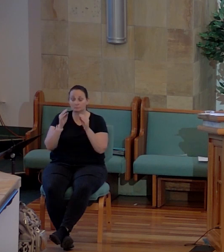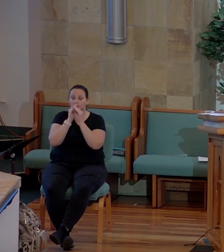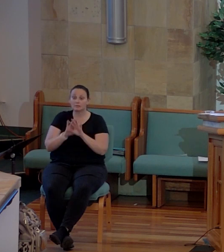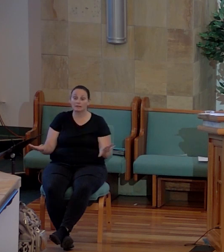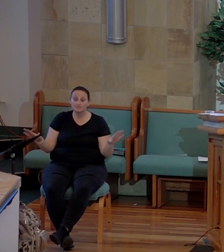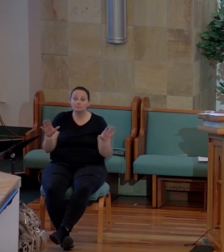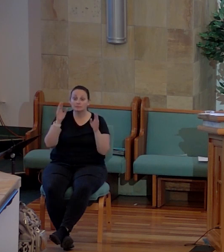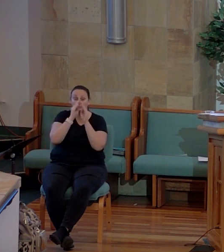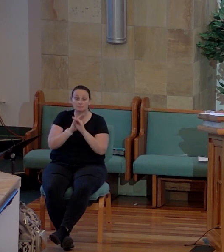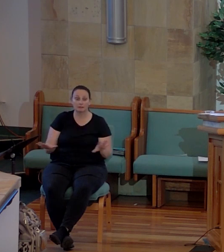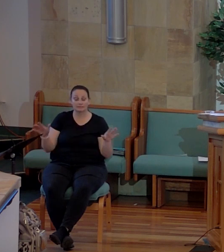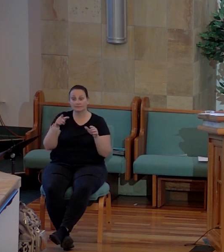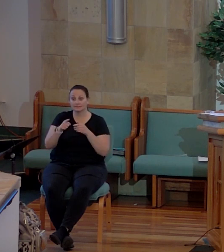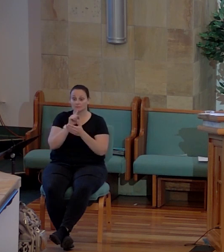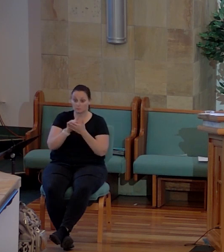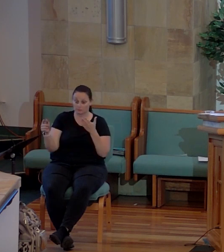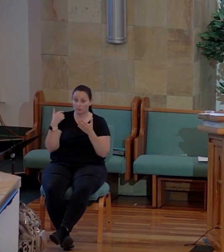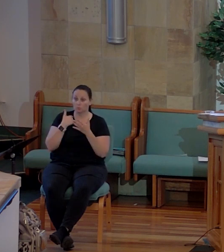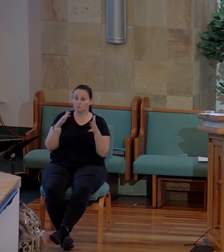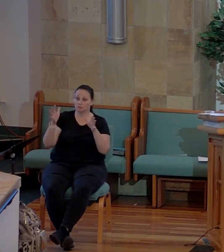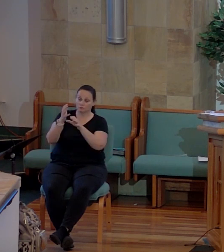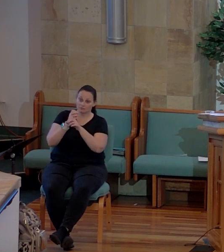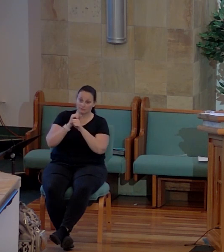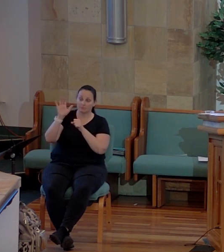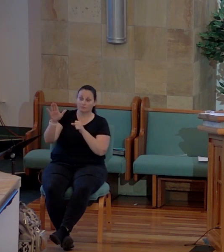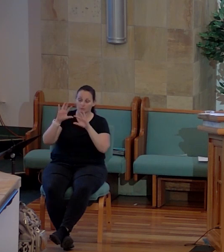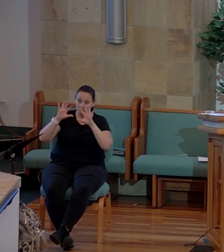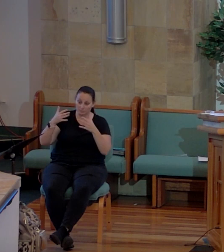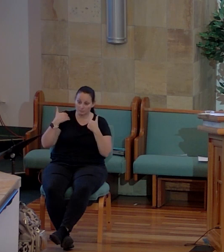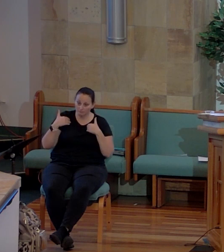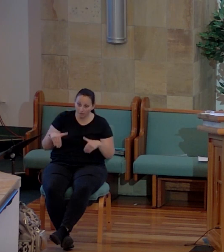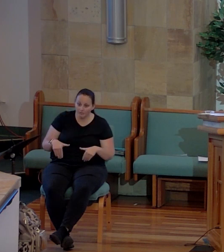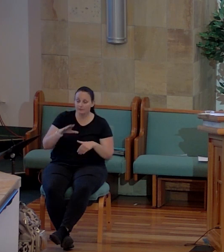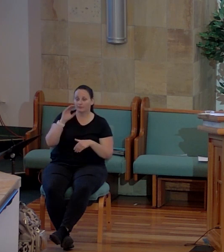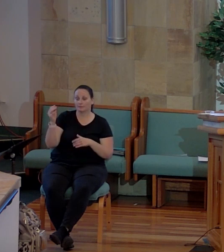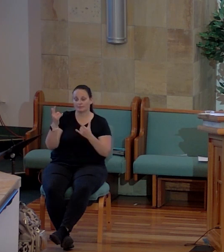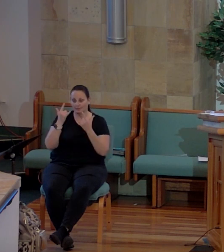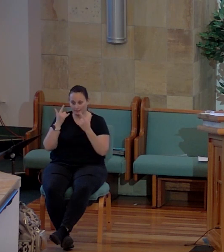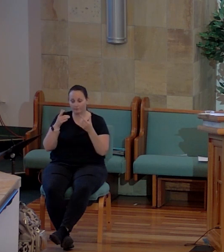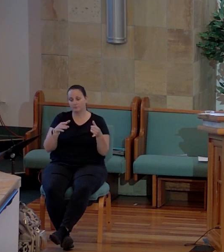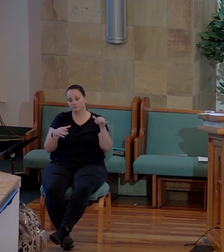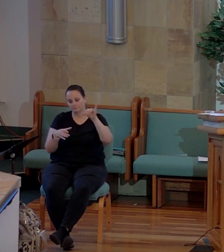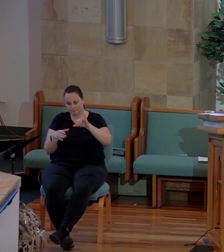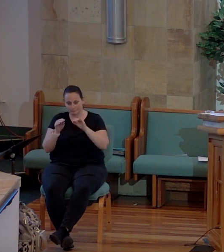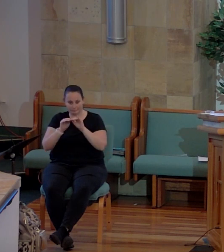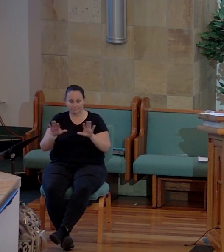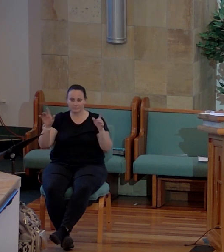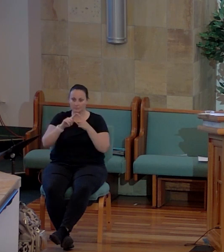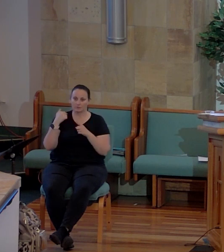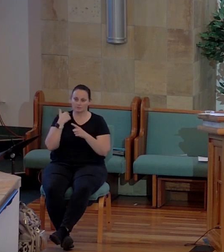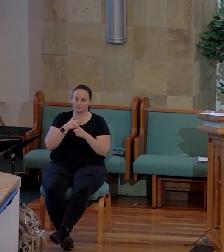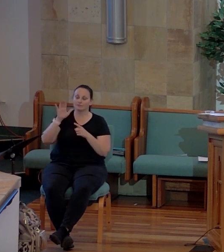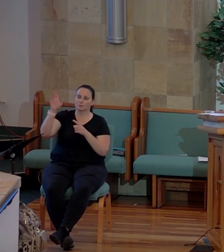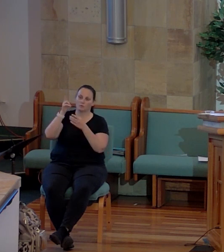blessing this week as we have received your body and love poured out and given for us. In Christ's holy